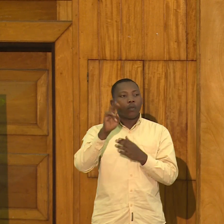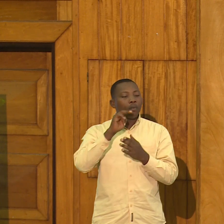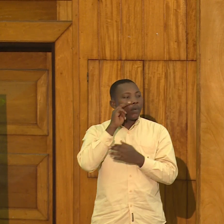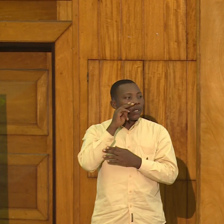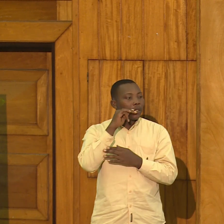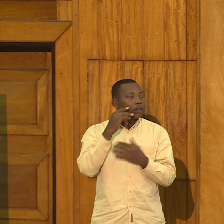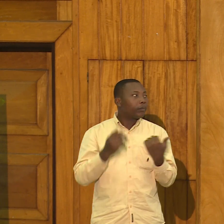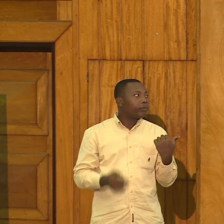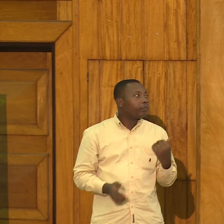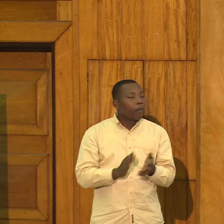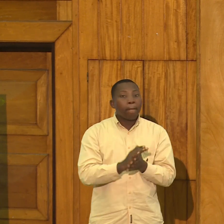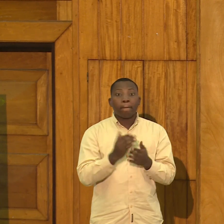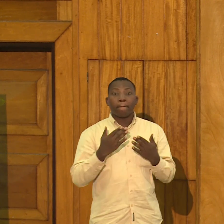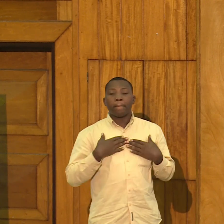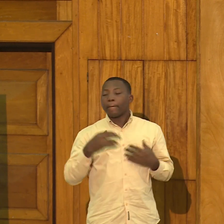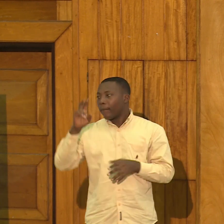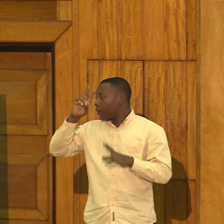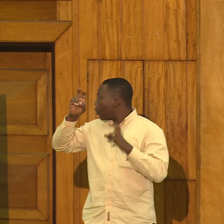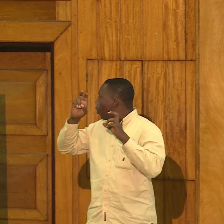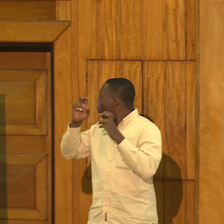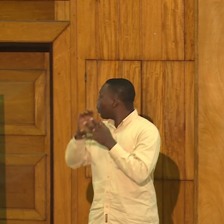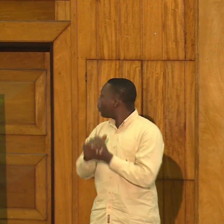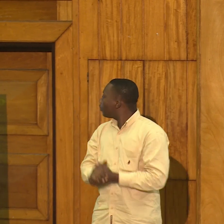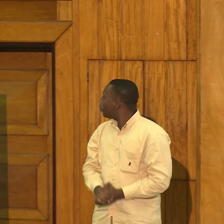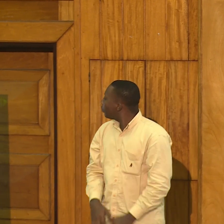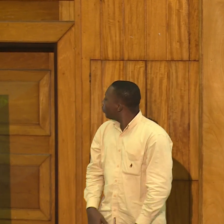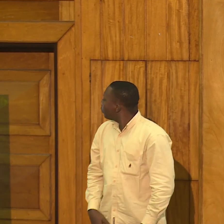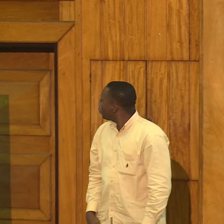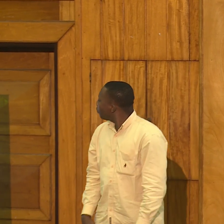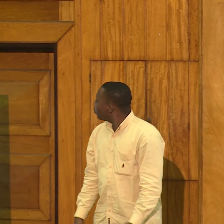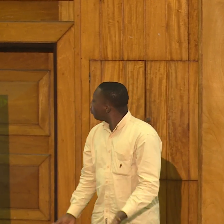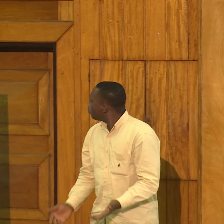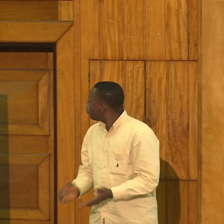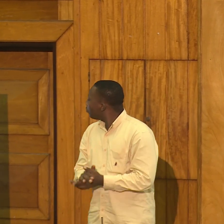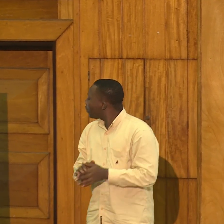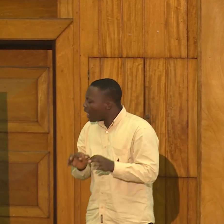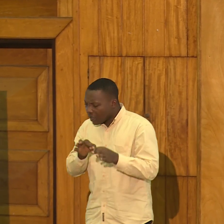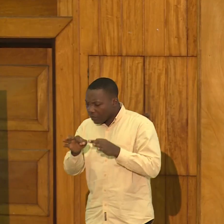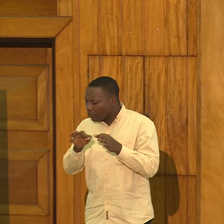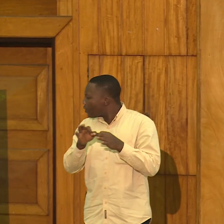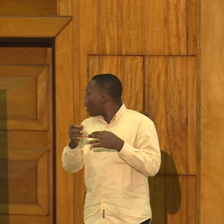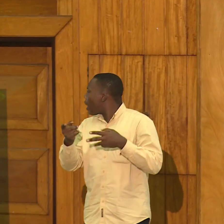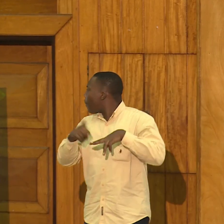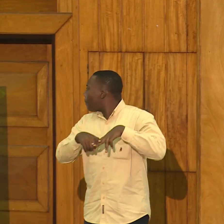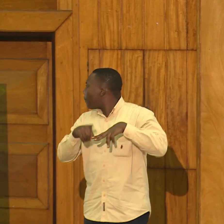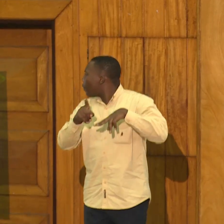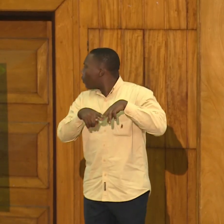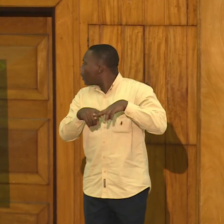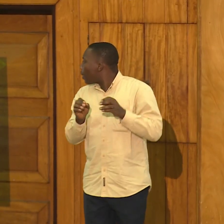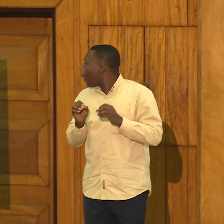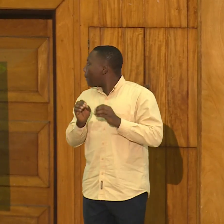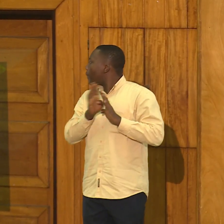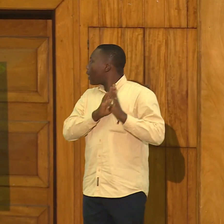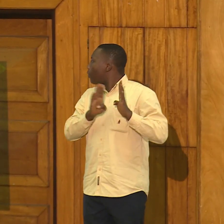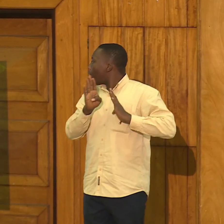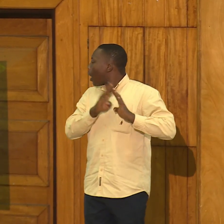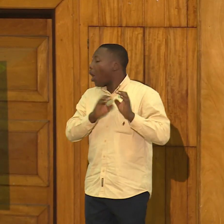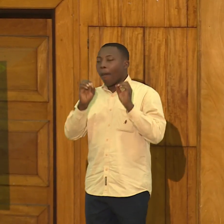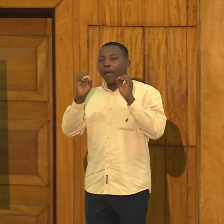Nsukka. And my topic is Decoding Prevention Behavior, Education's Impact